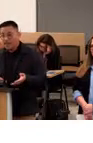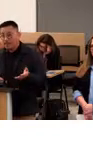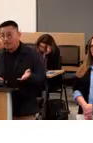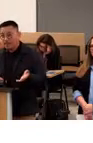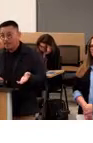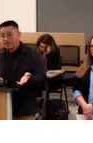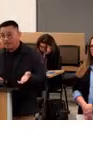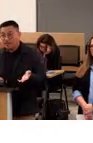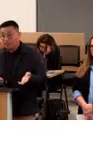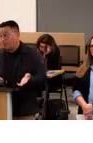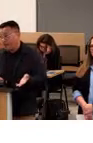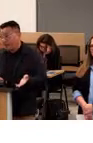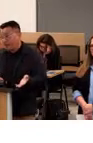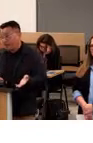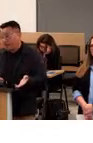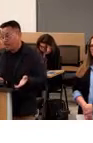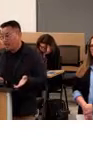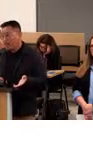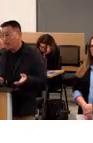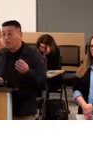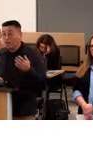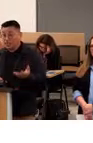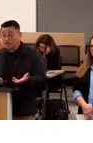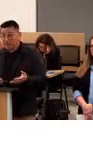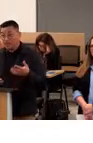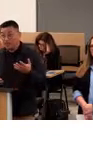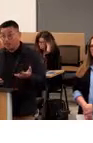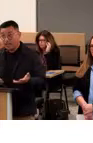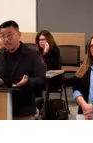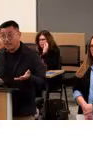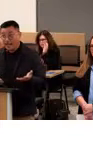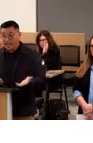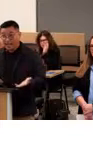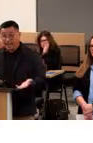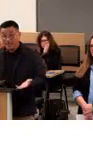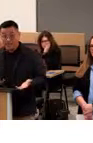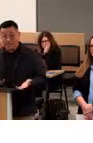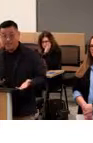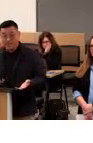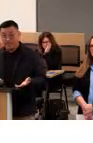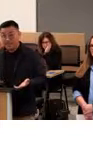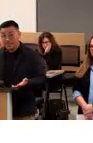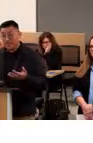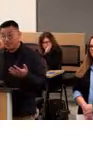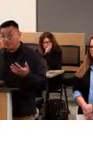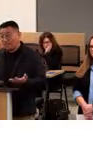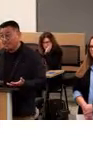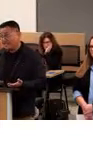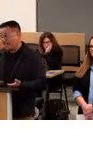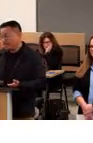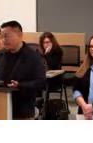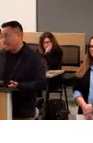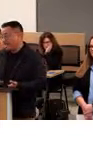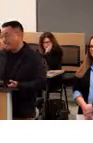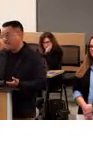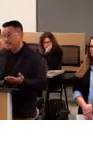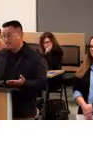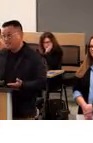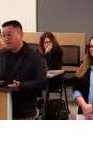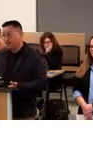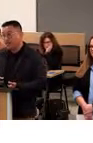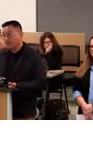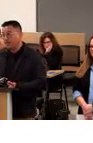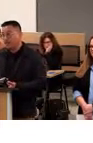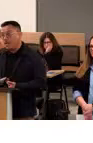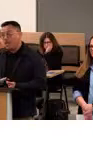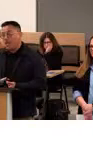80% with ratings of 4 or 5. But more recently, we're trending at the 89%, which is something to largely celebrate because it's just showing